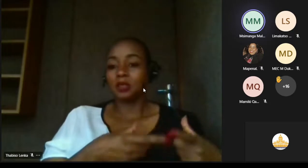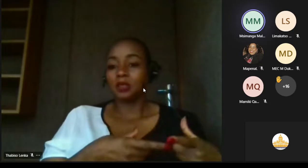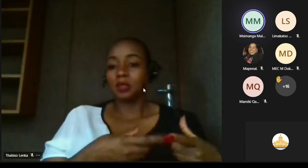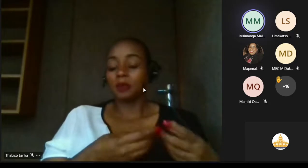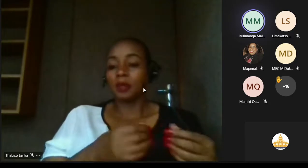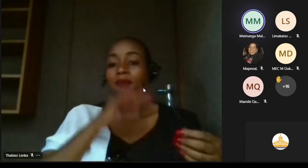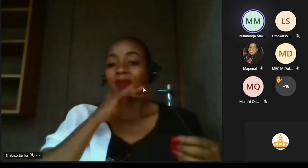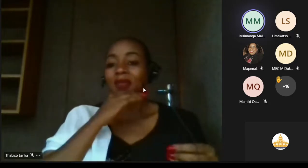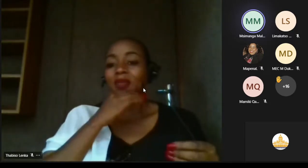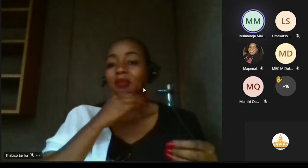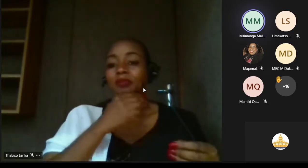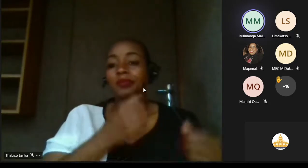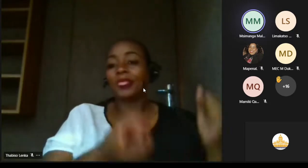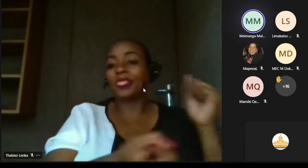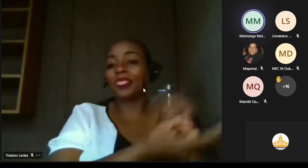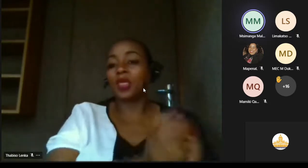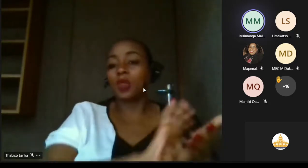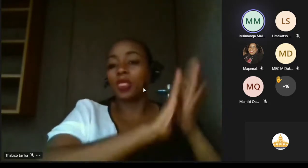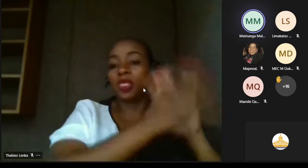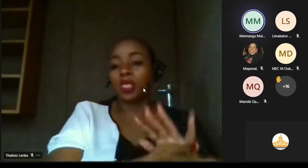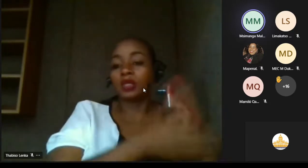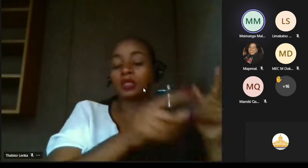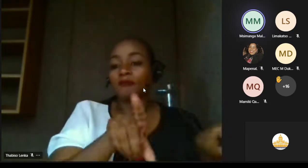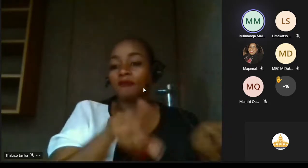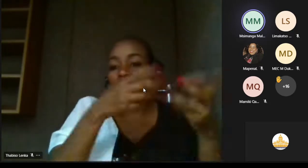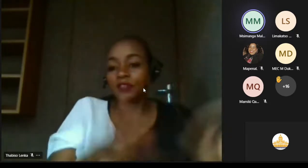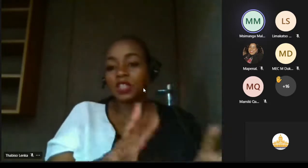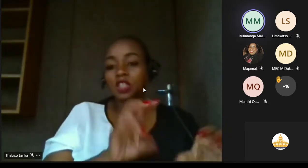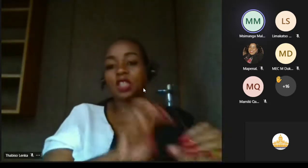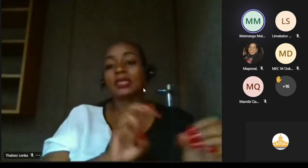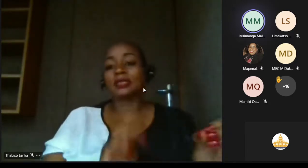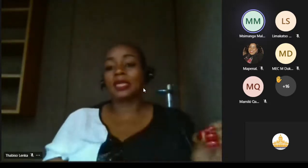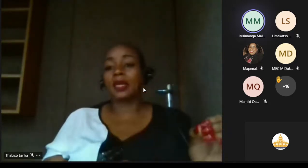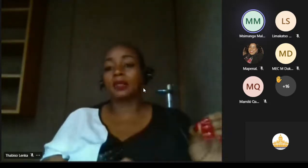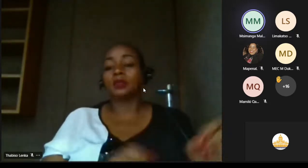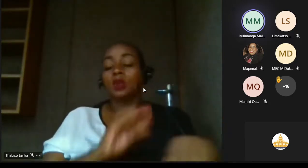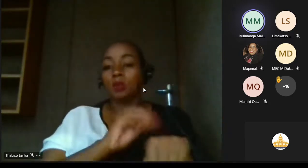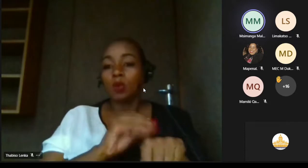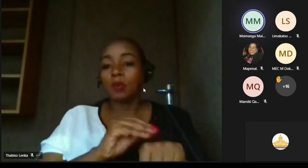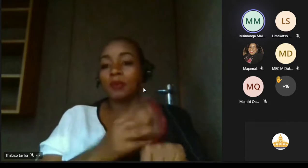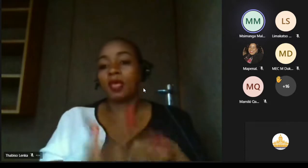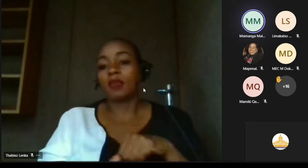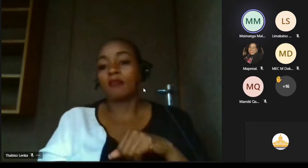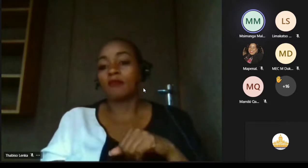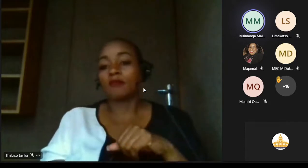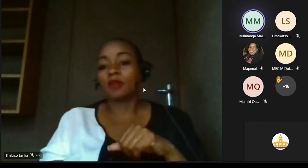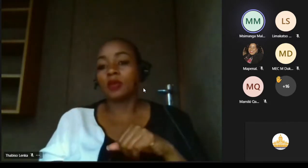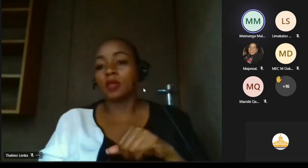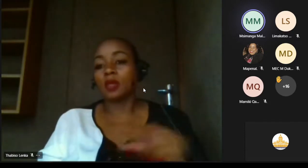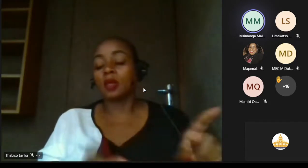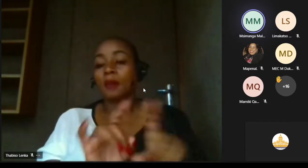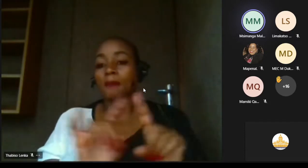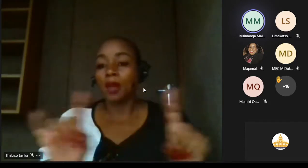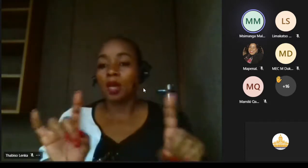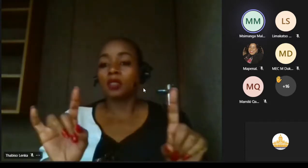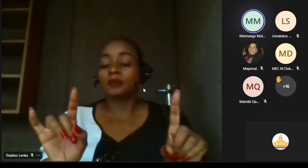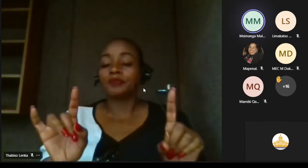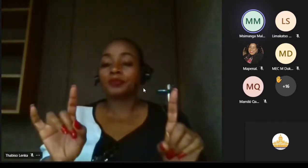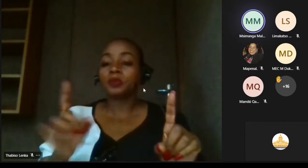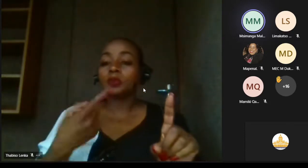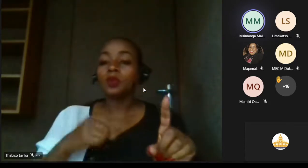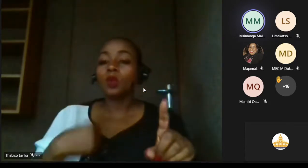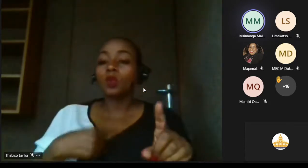qeta o senya motho ba itswela a itsamae ke mo mathata a rona a leng teng mare ska ha ke ile katso re na le